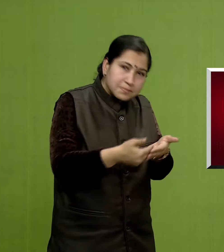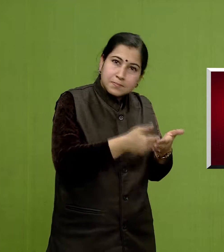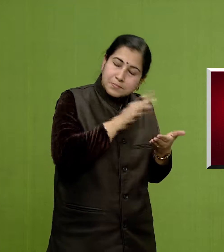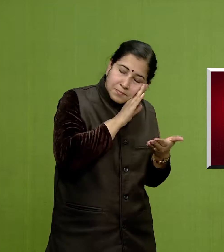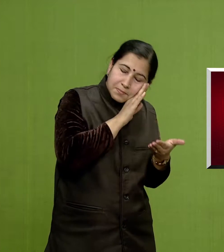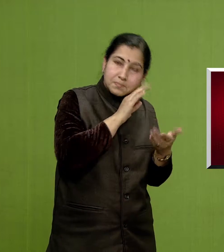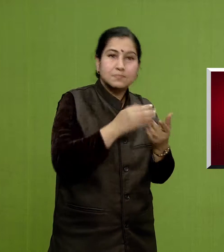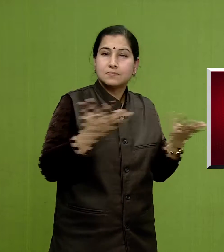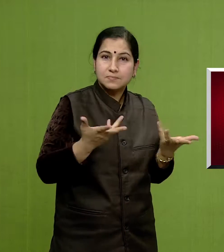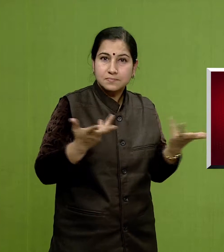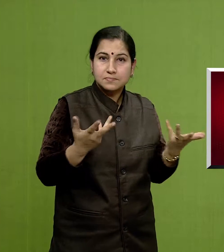like breathing,